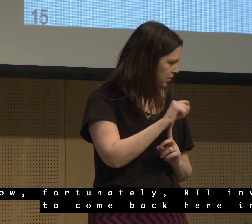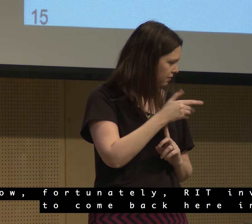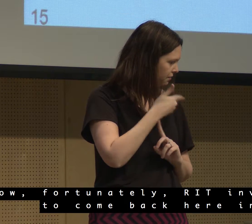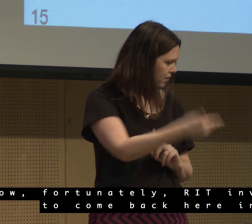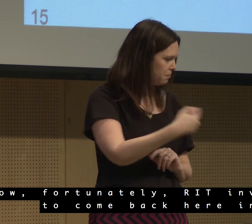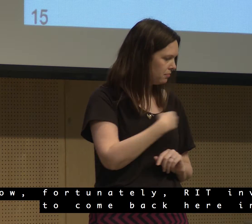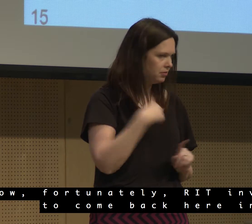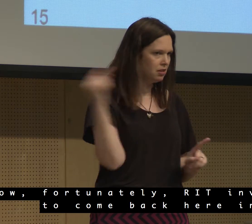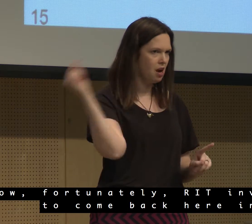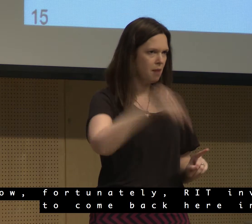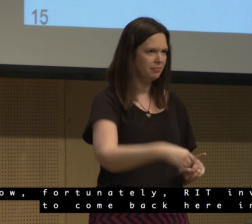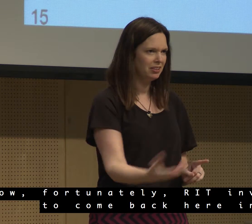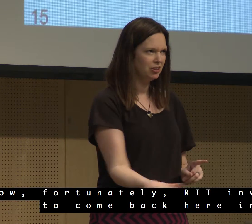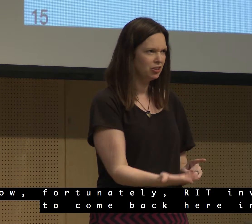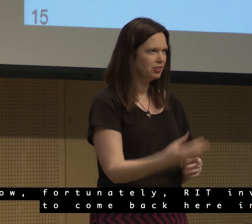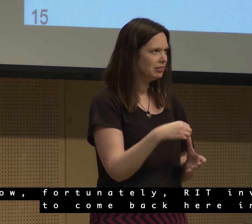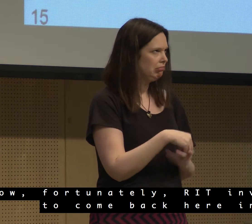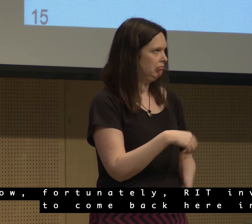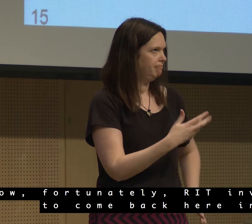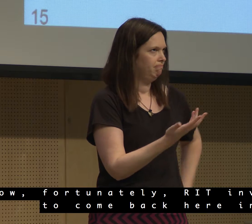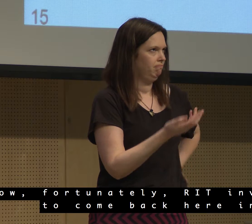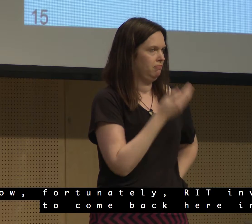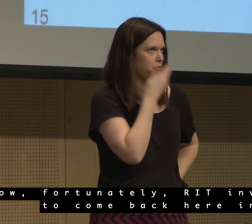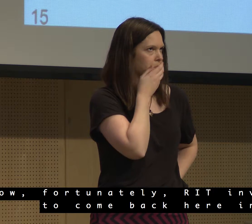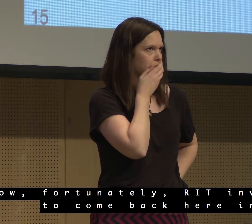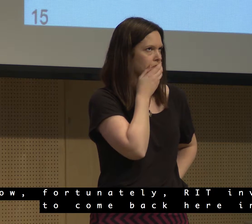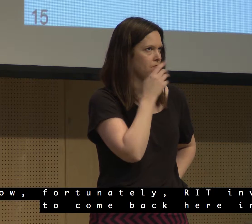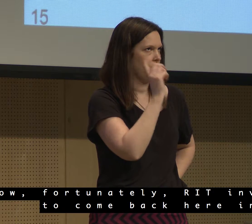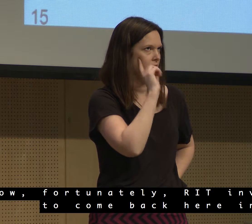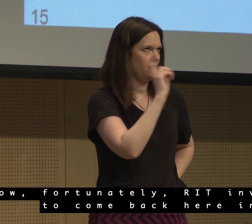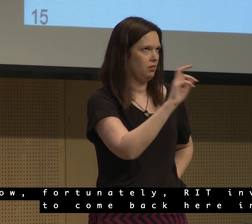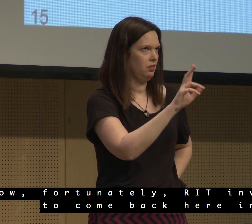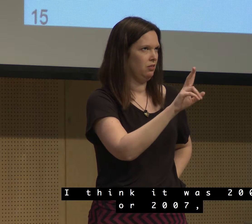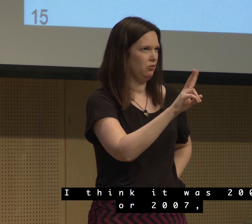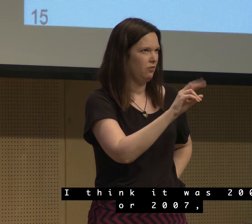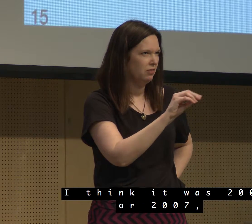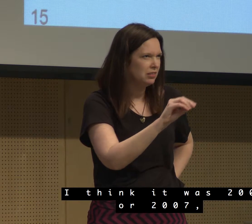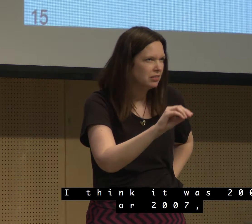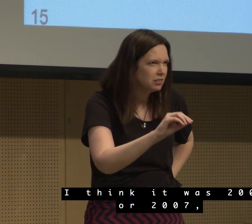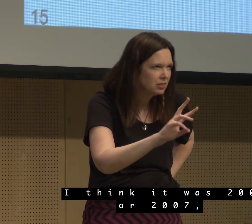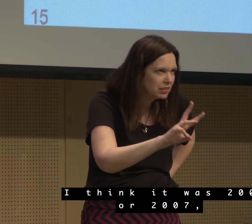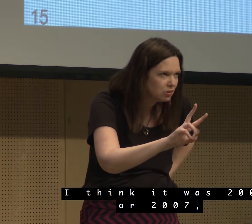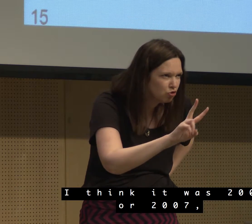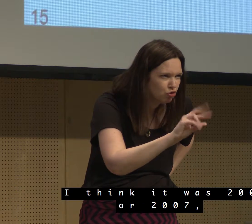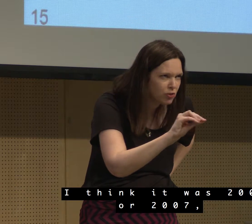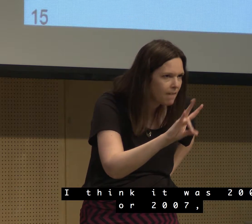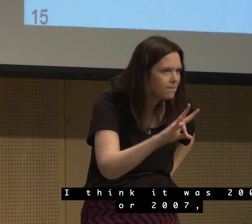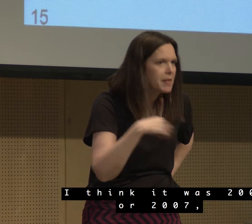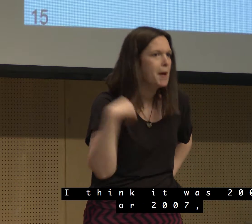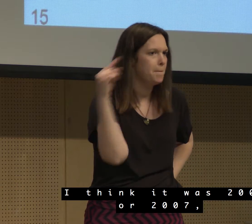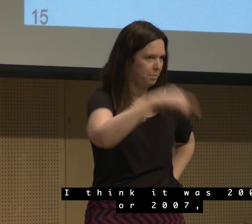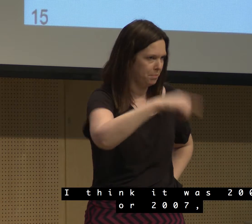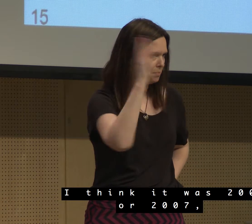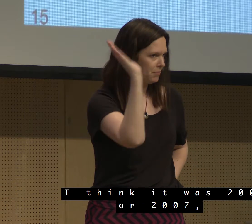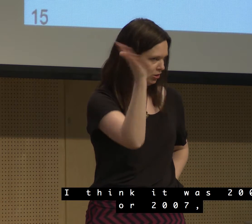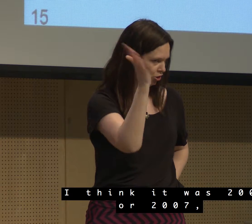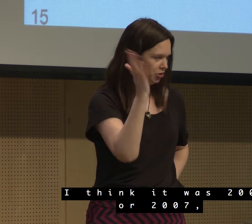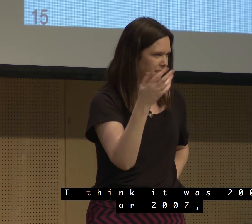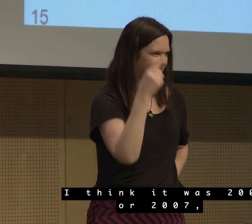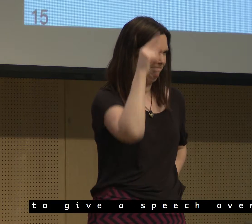Now, fortunately, RIT invited me to come back here in, I think it was 2006 or